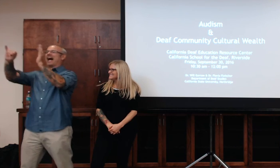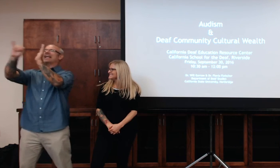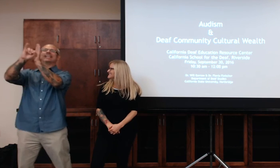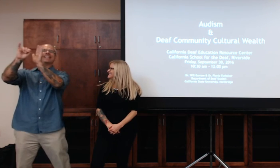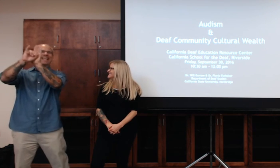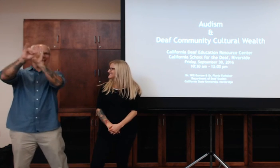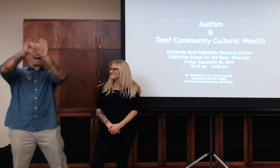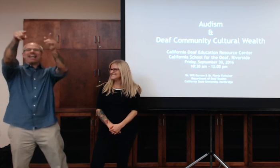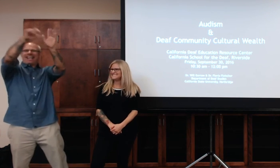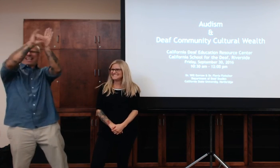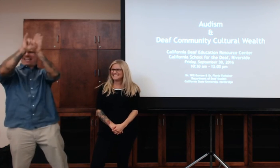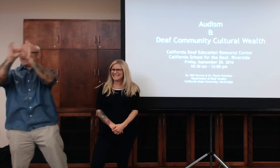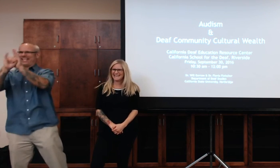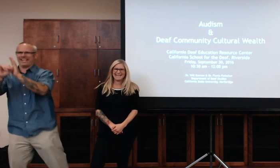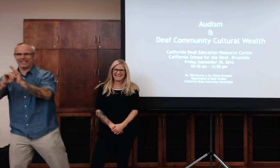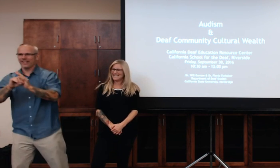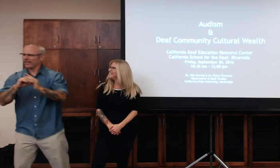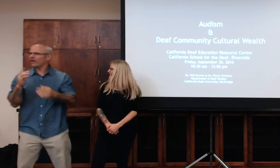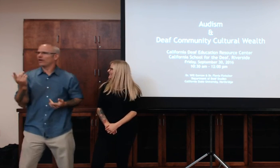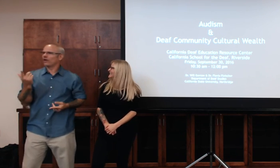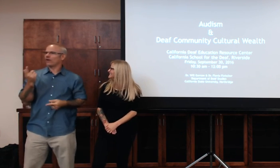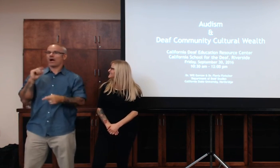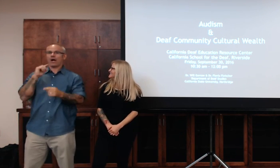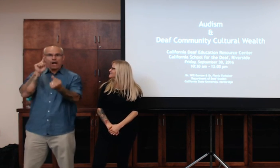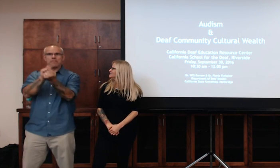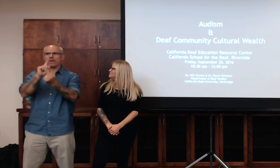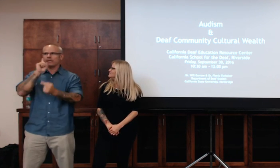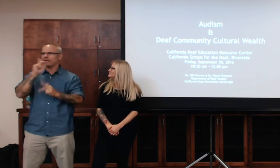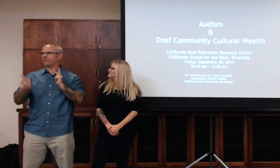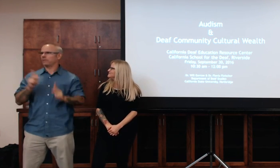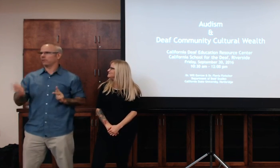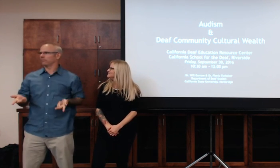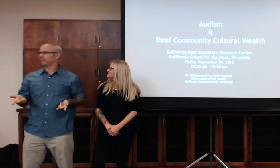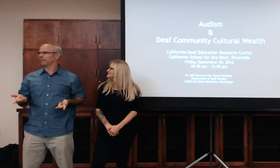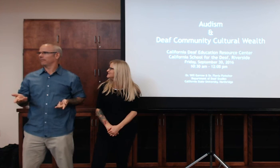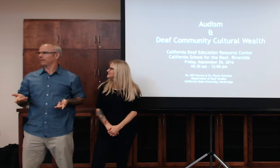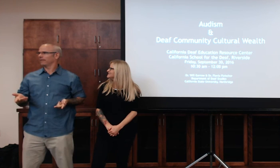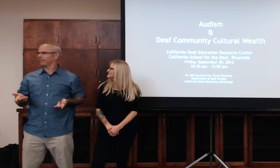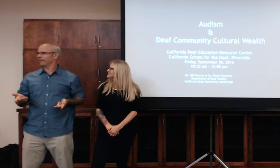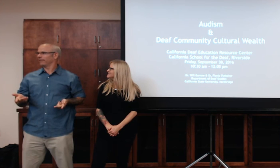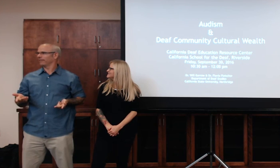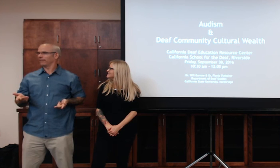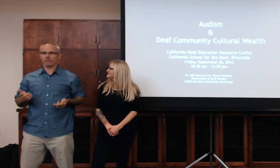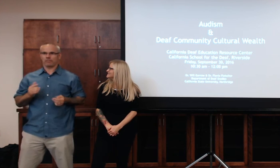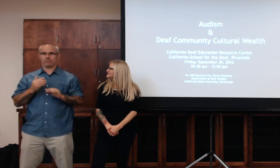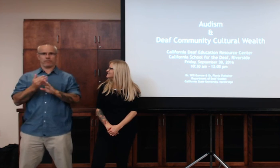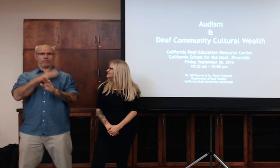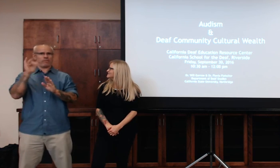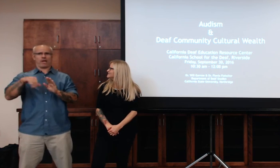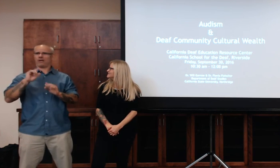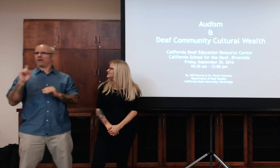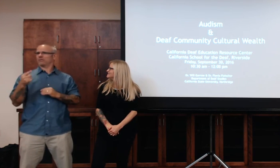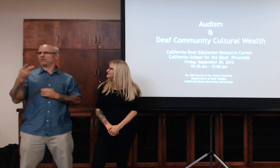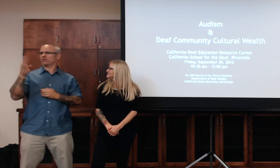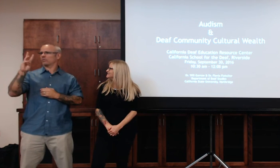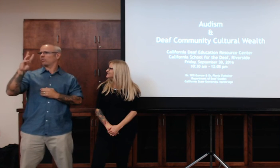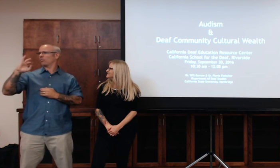My identity. Thank you. Yes. I had an identity. I started meeting deaf people. All of a sudden, I was identified as the hearing person. Before